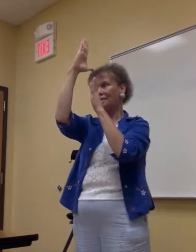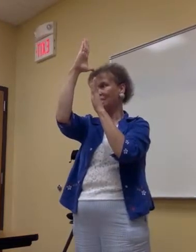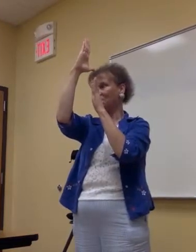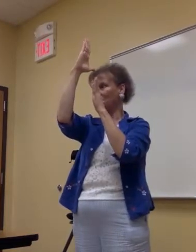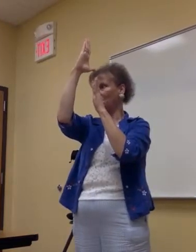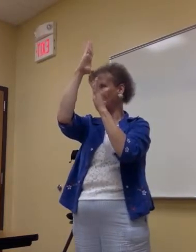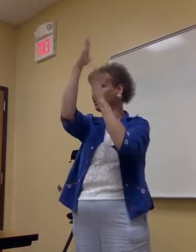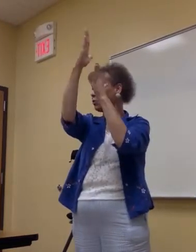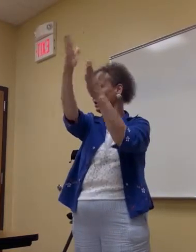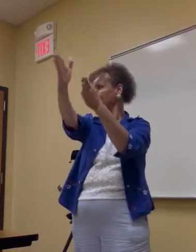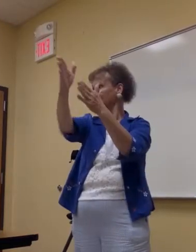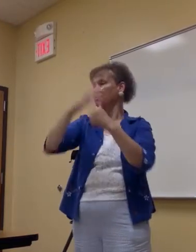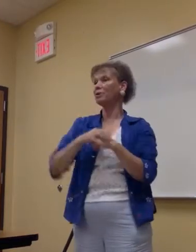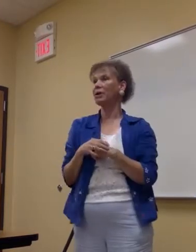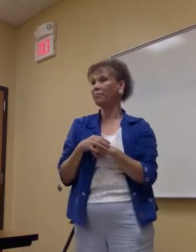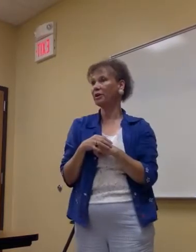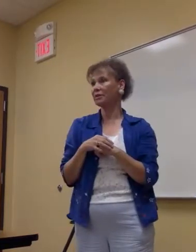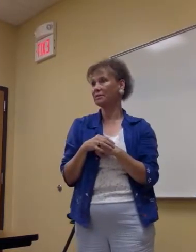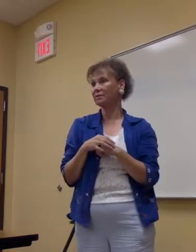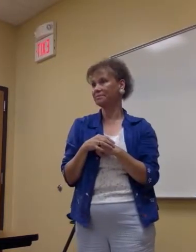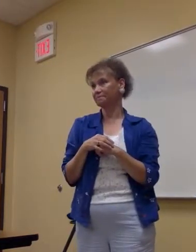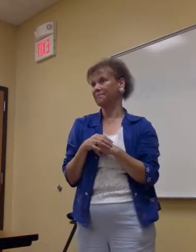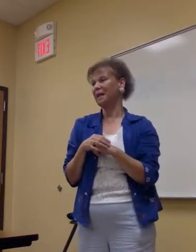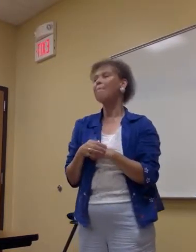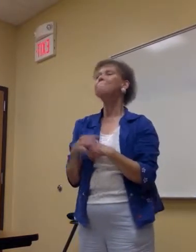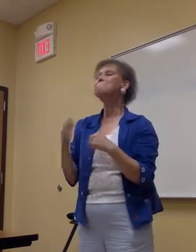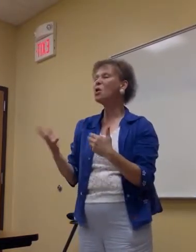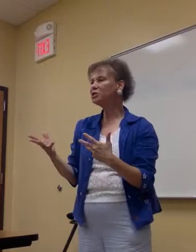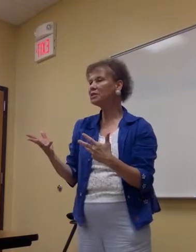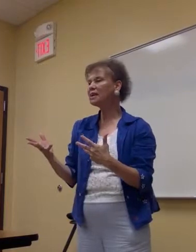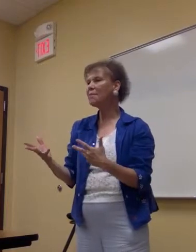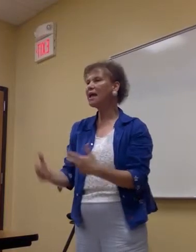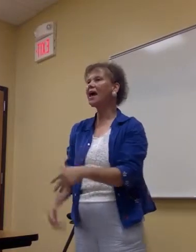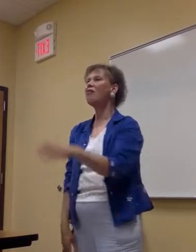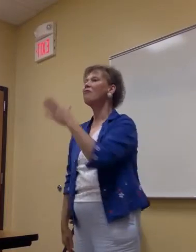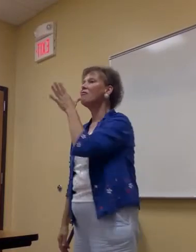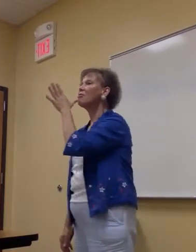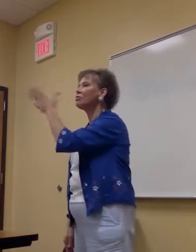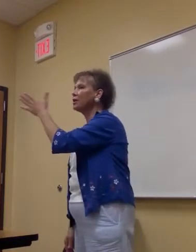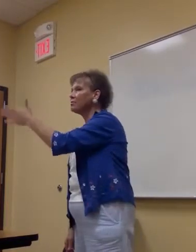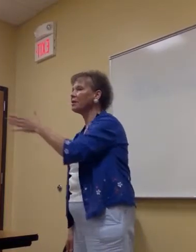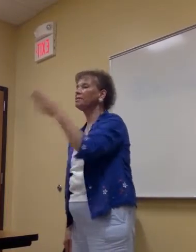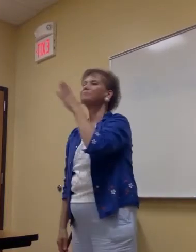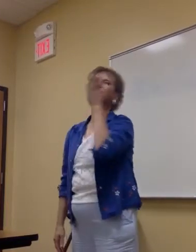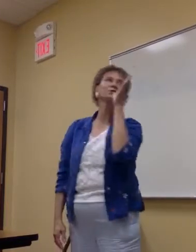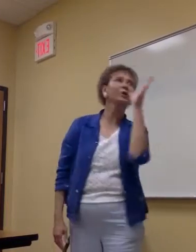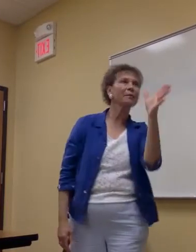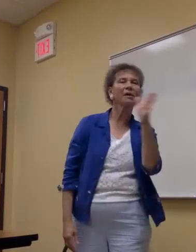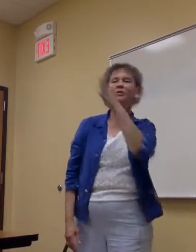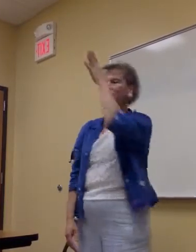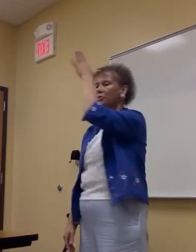grandparents. Most of the time now, grandmother, grandfather.